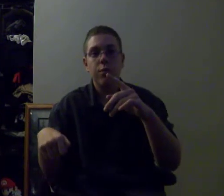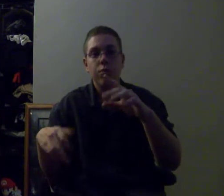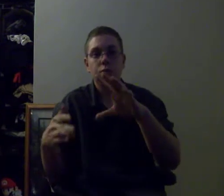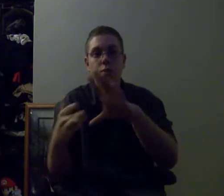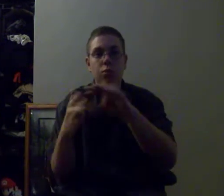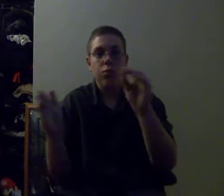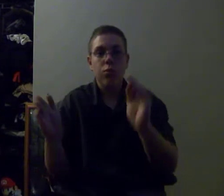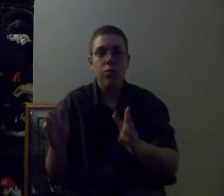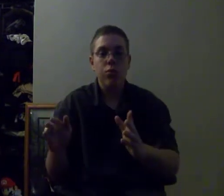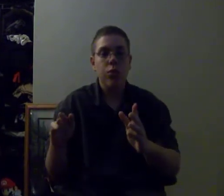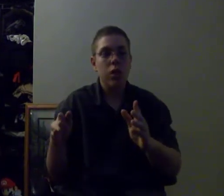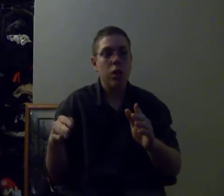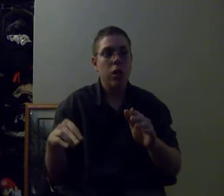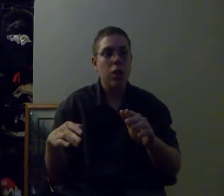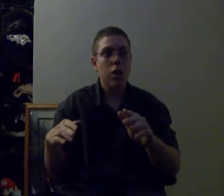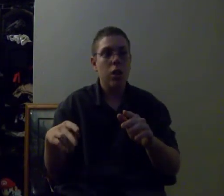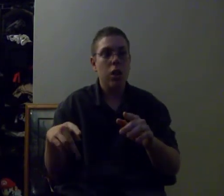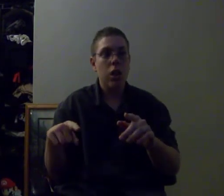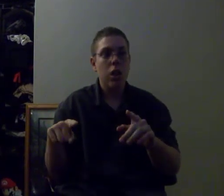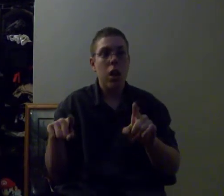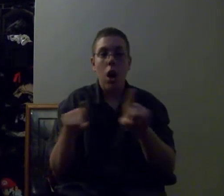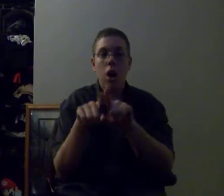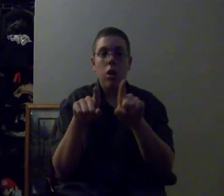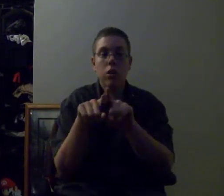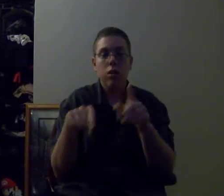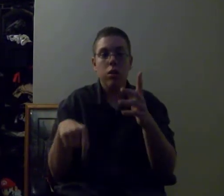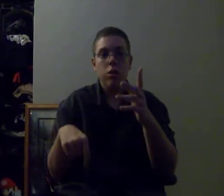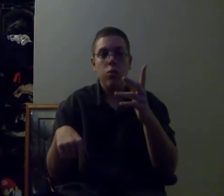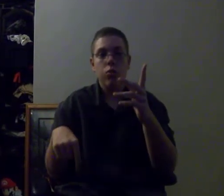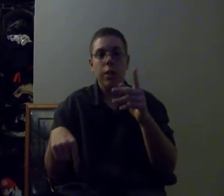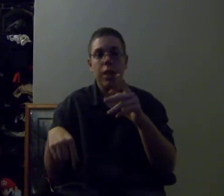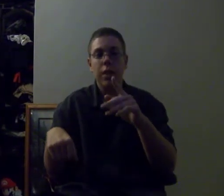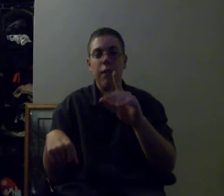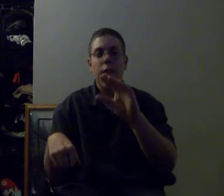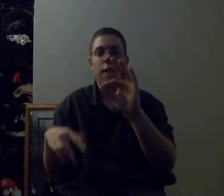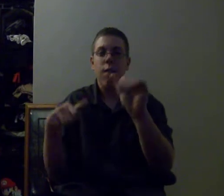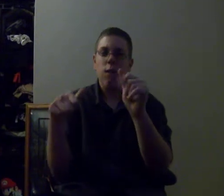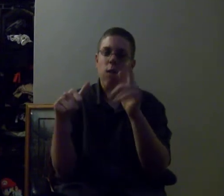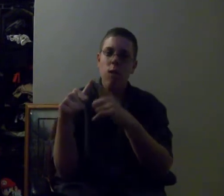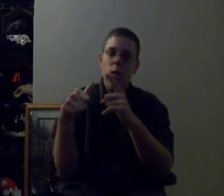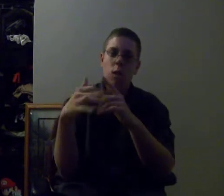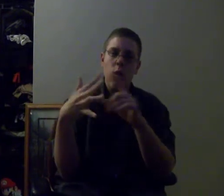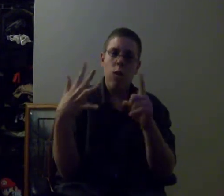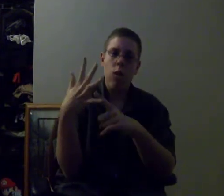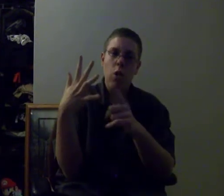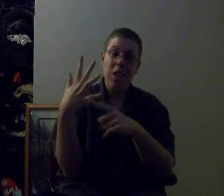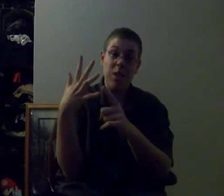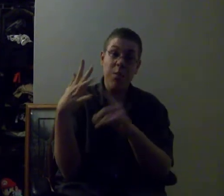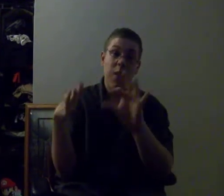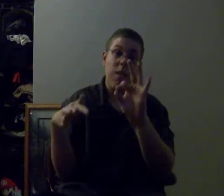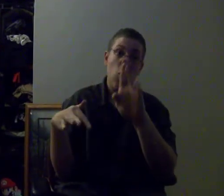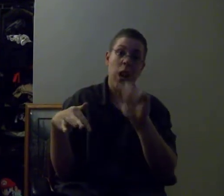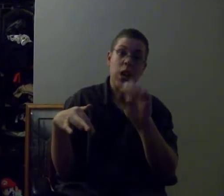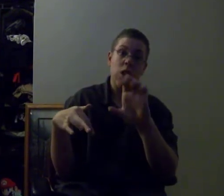I teach. And I have one more example that I use with a more advanced class. These tend